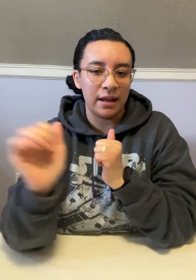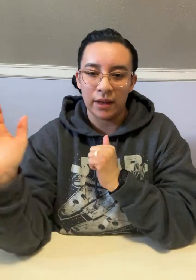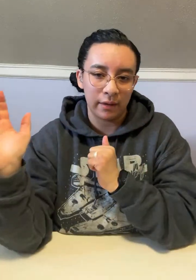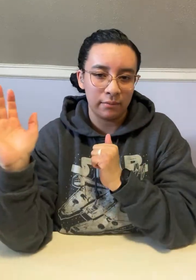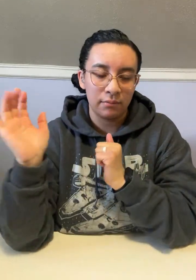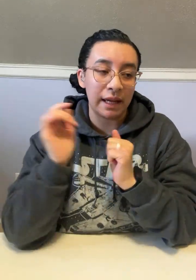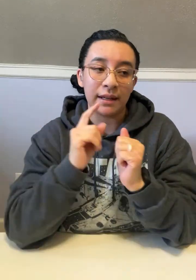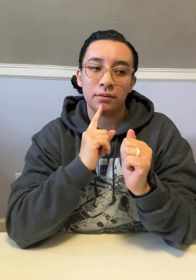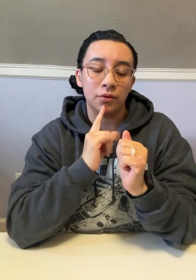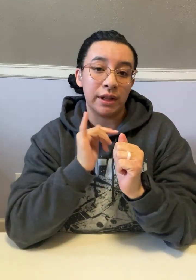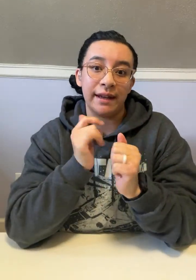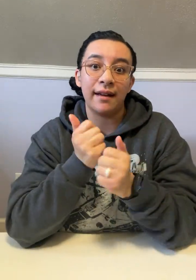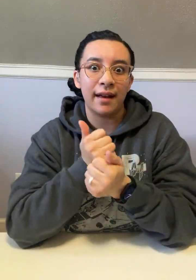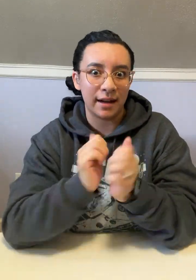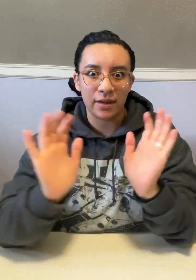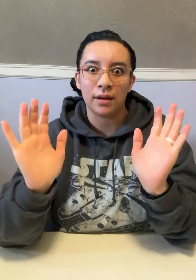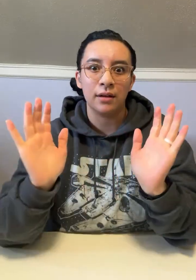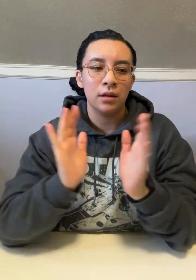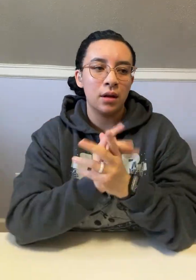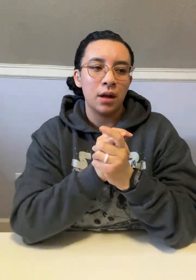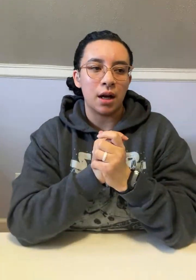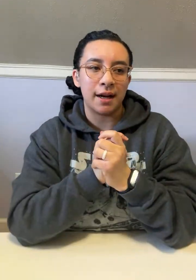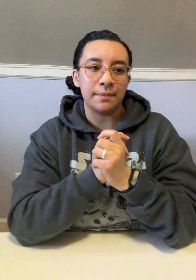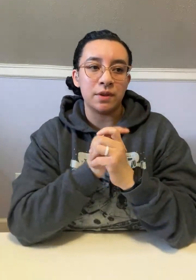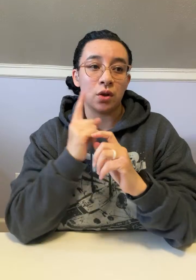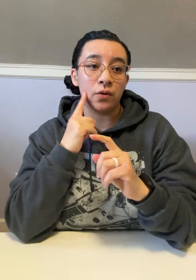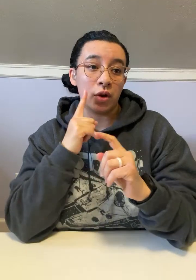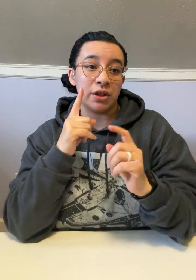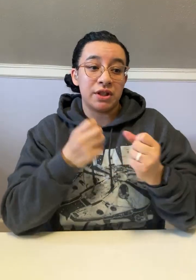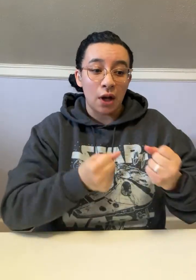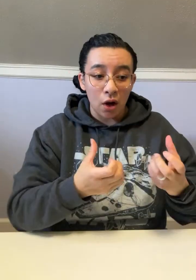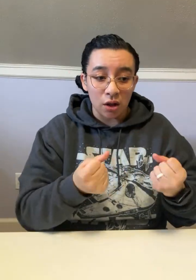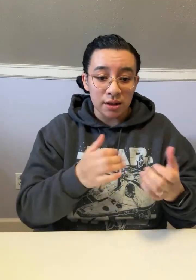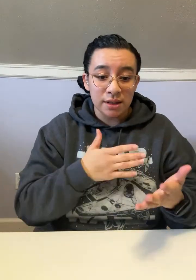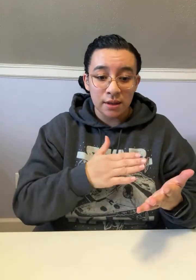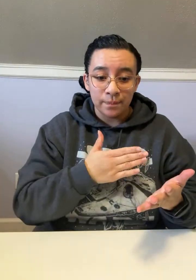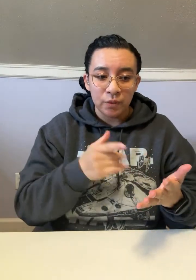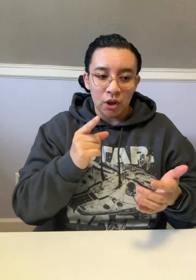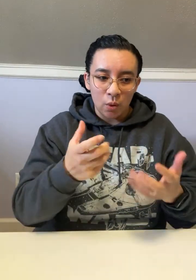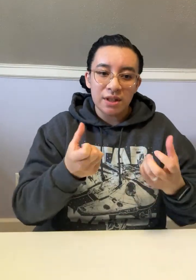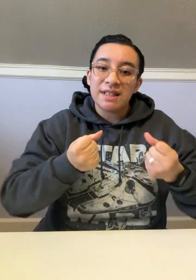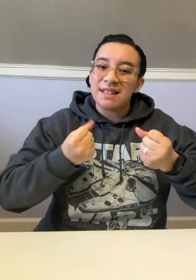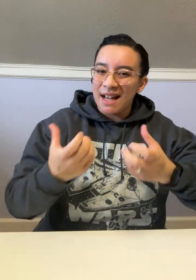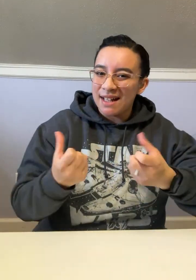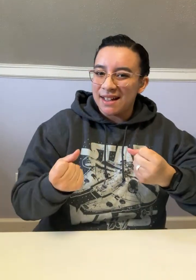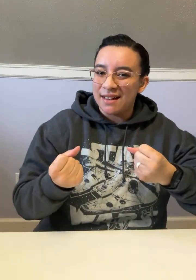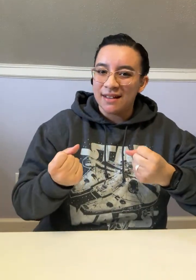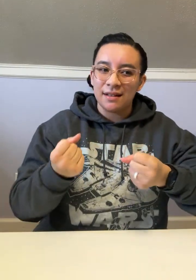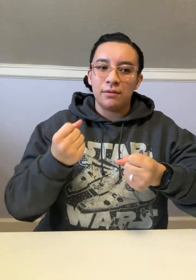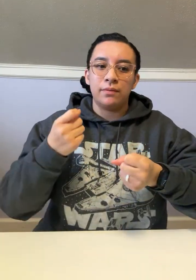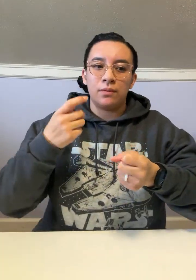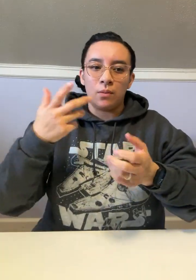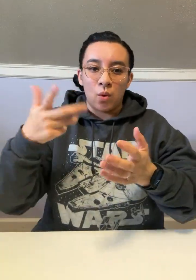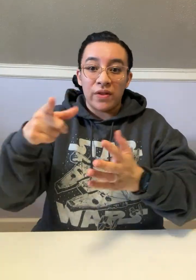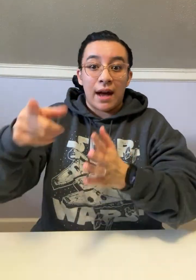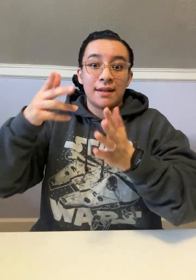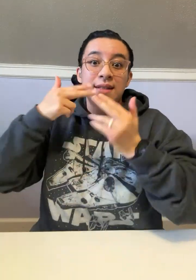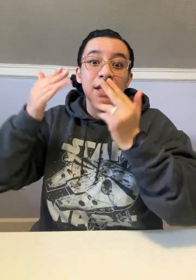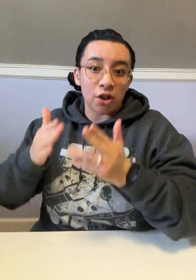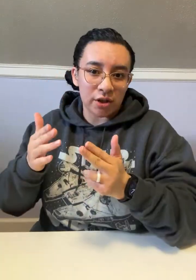anything, like really anything. So for the songs, you want to sign it what that singer